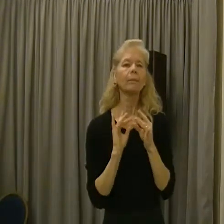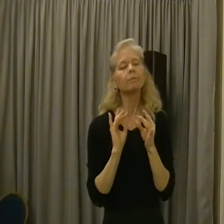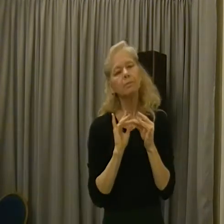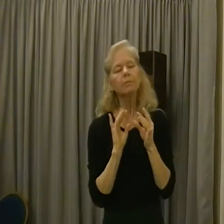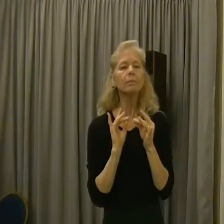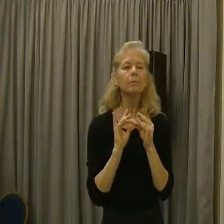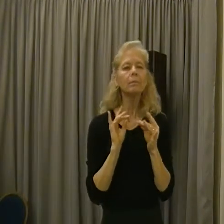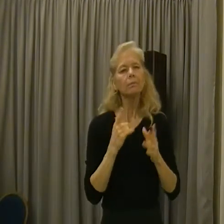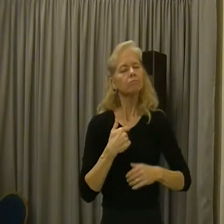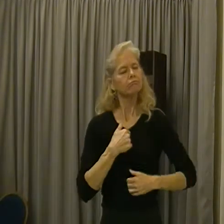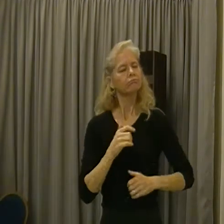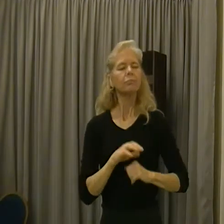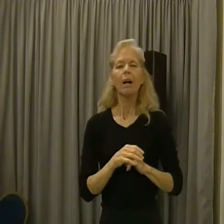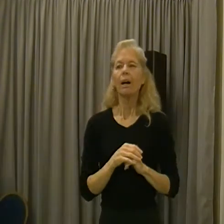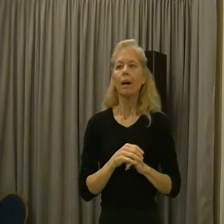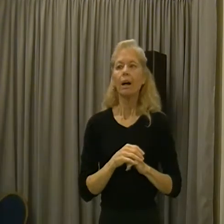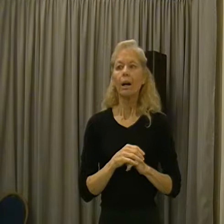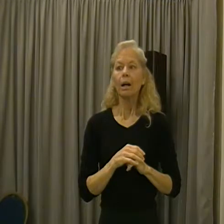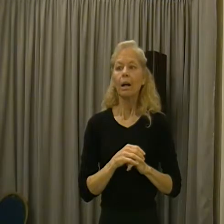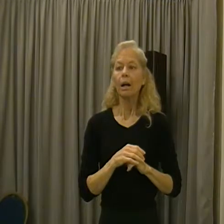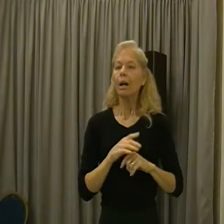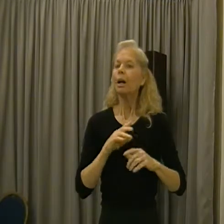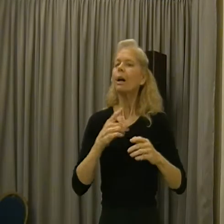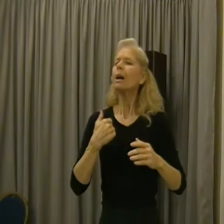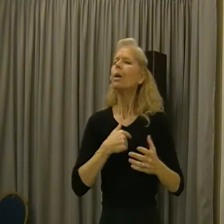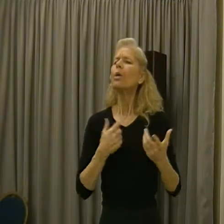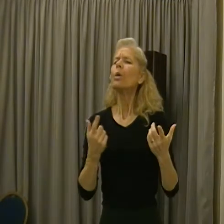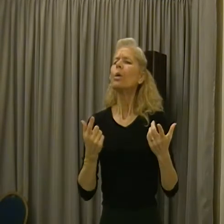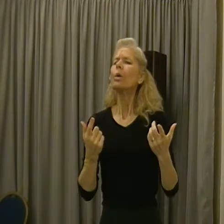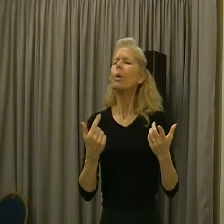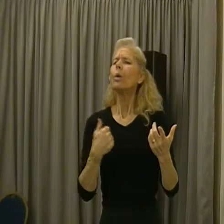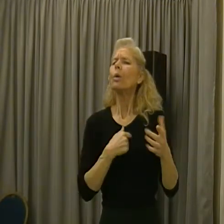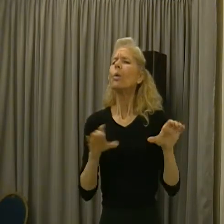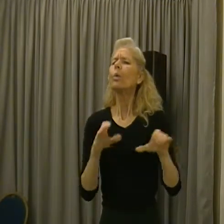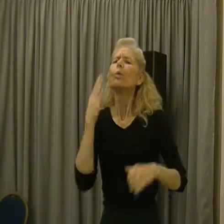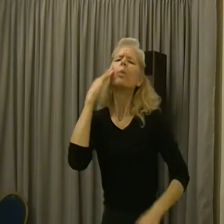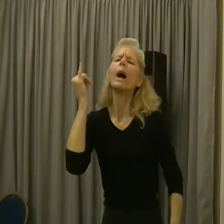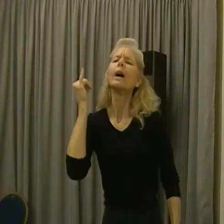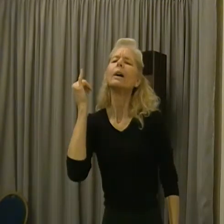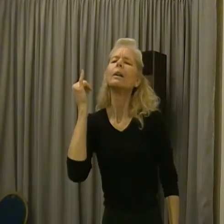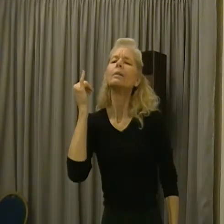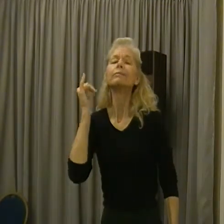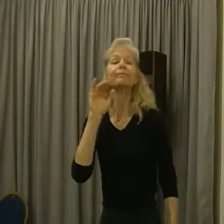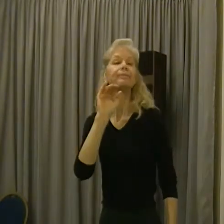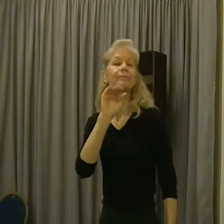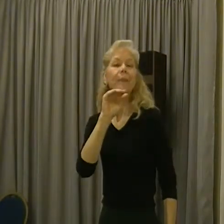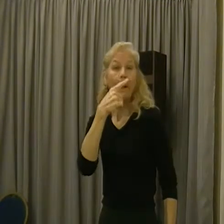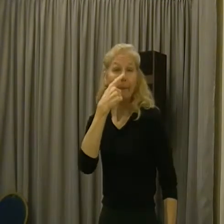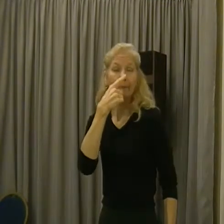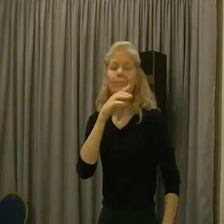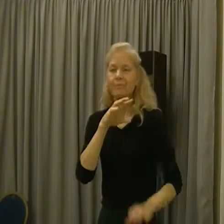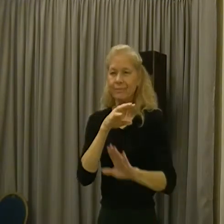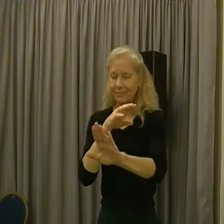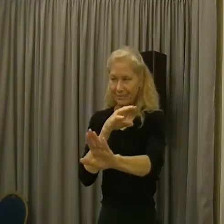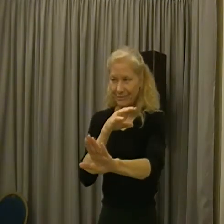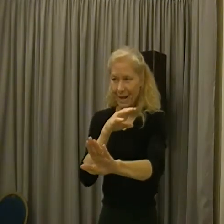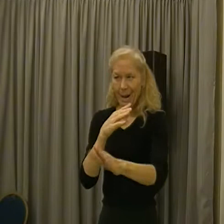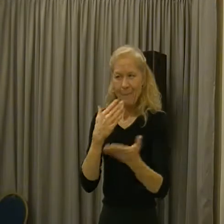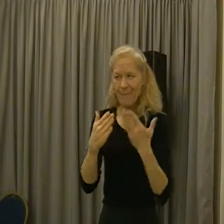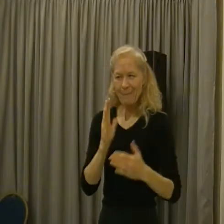am stronger than most people. You know, my age or whatever. Or I am wiser than most of those other people